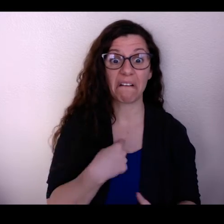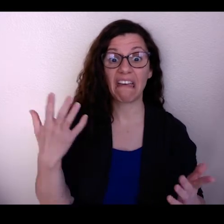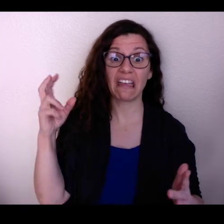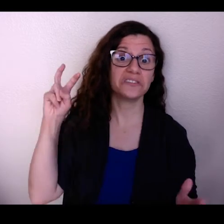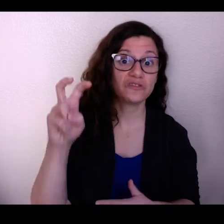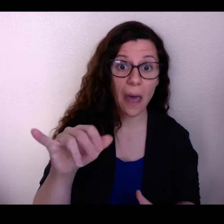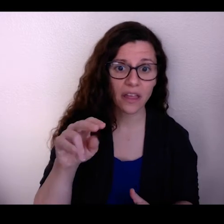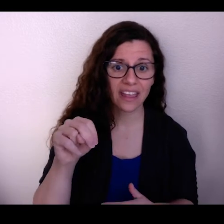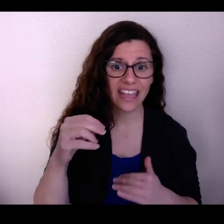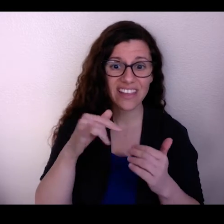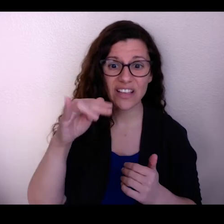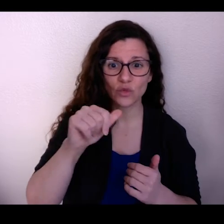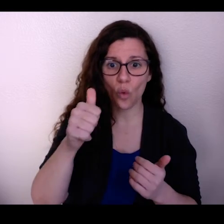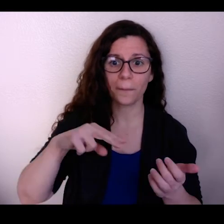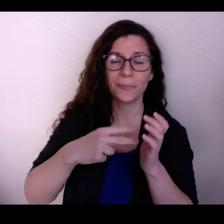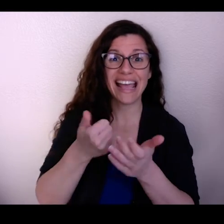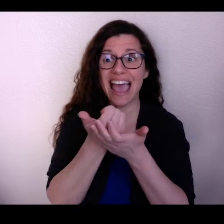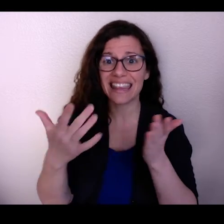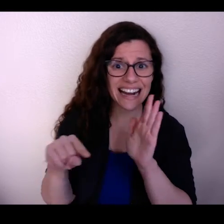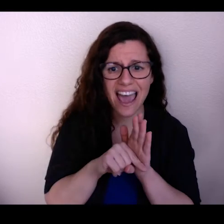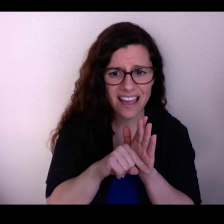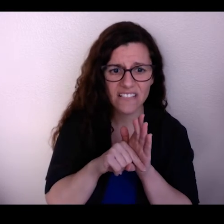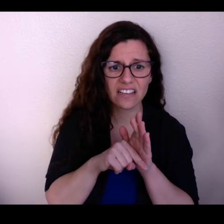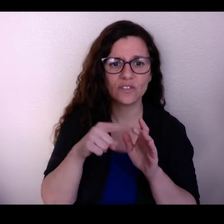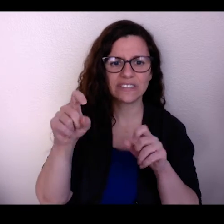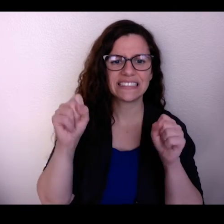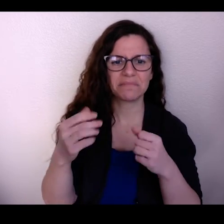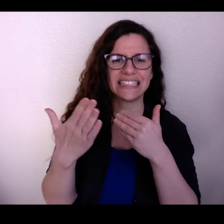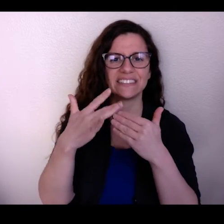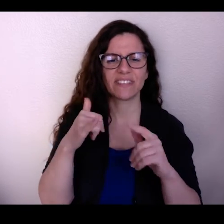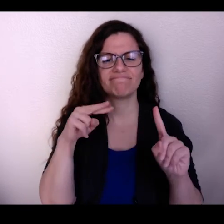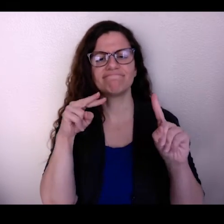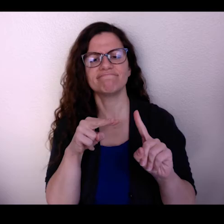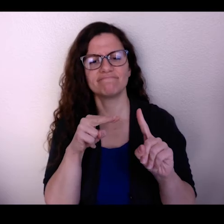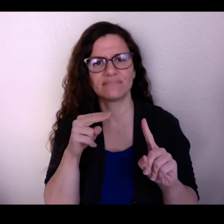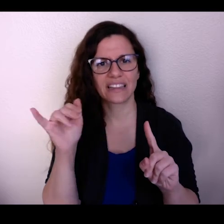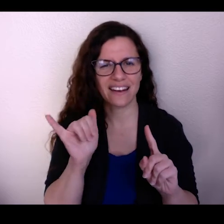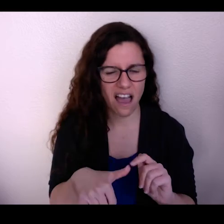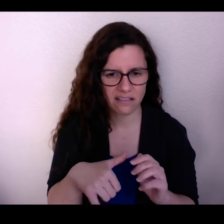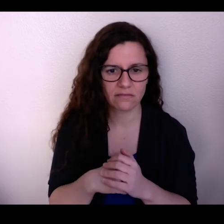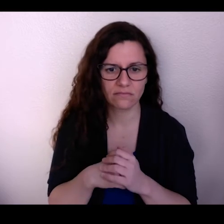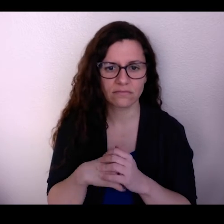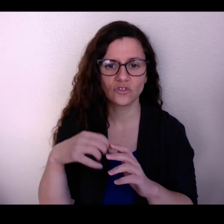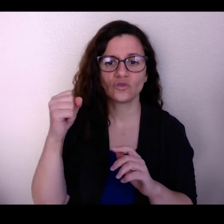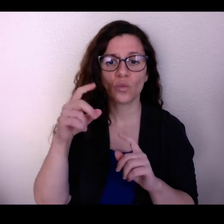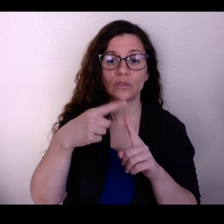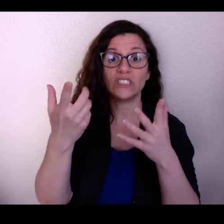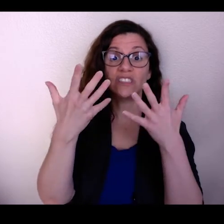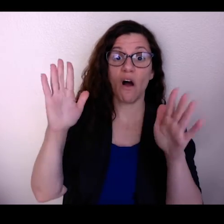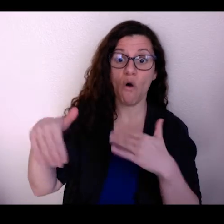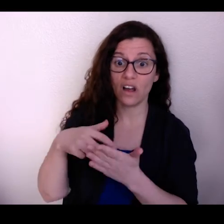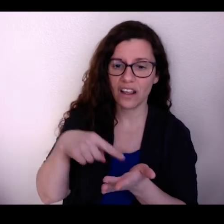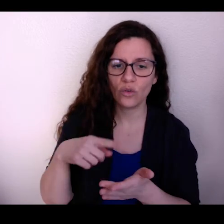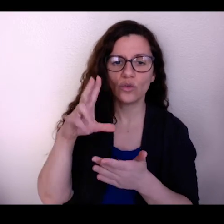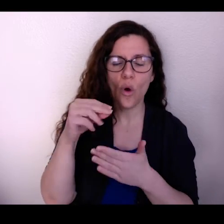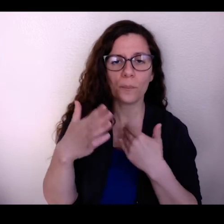And the thing is, when you jump in, even if you don't mean anything negative by it, it can easily be received by